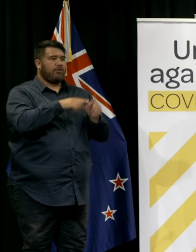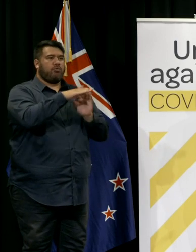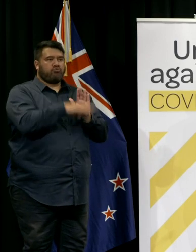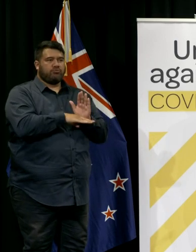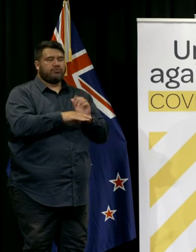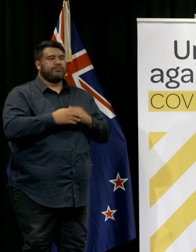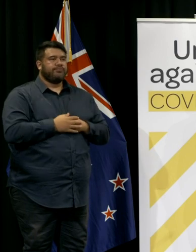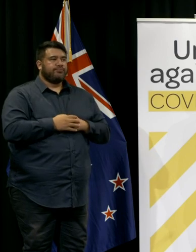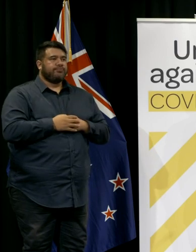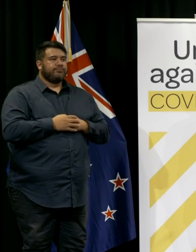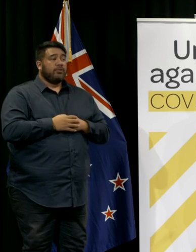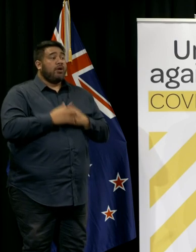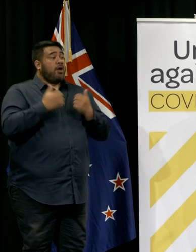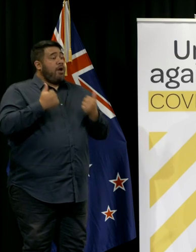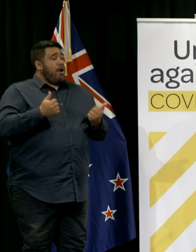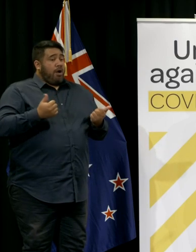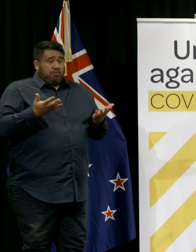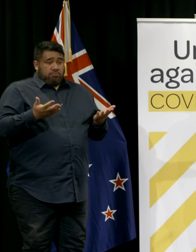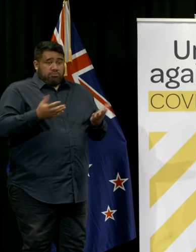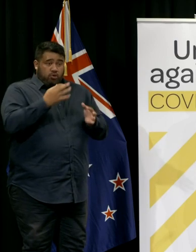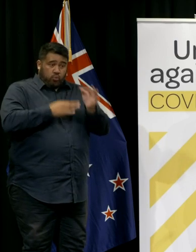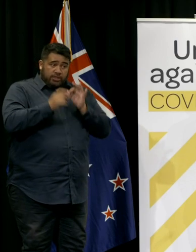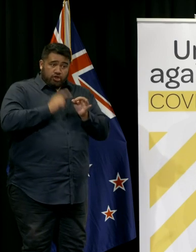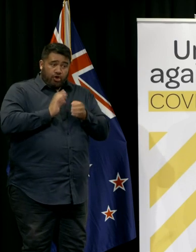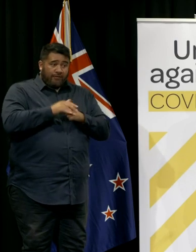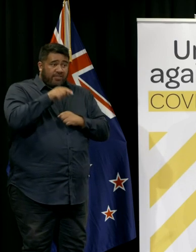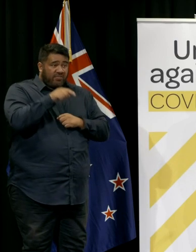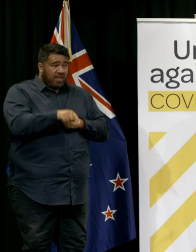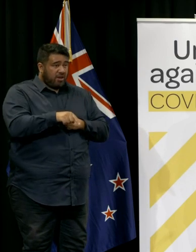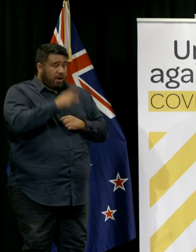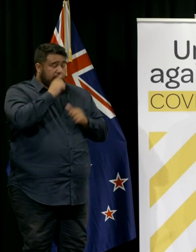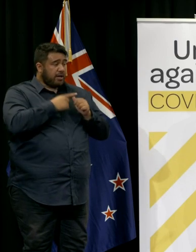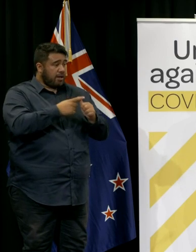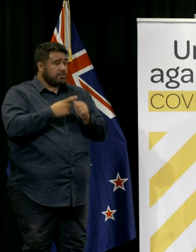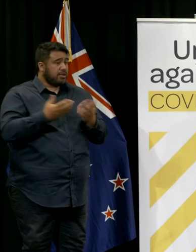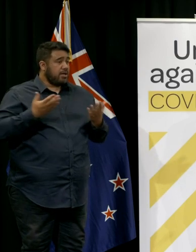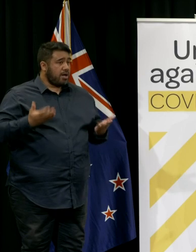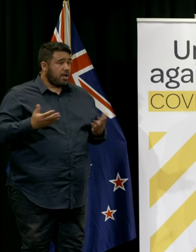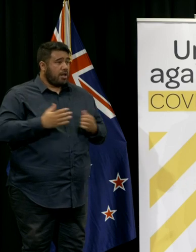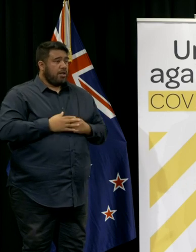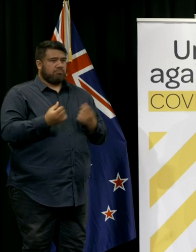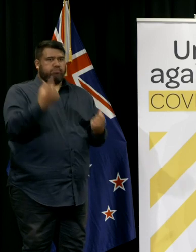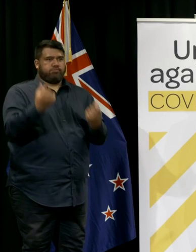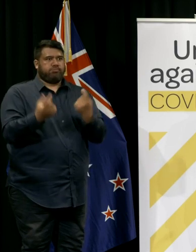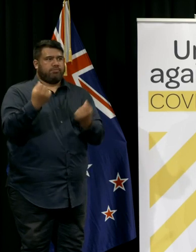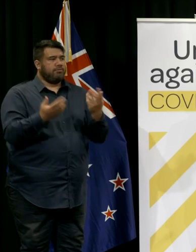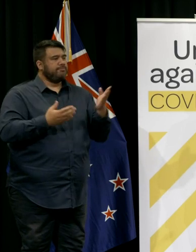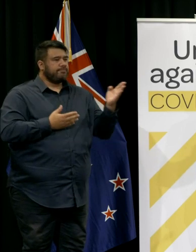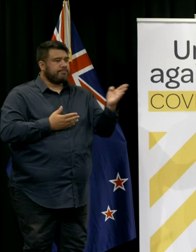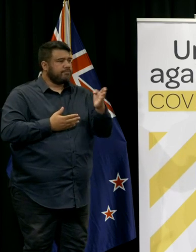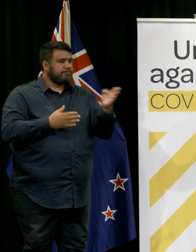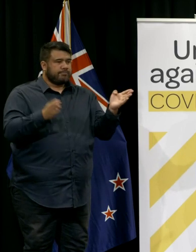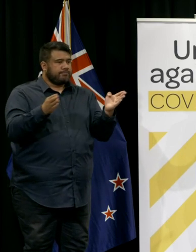process. I'm happy to answer any questions in relation to those matters. What do you make